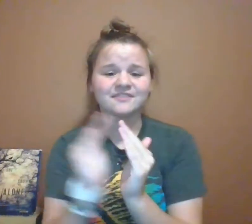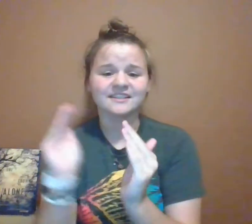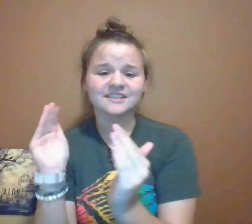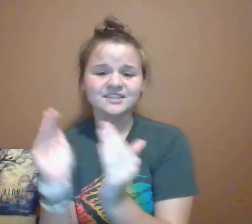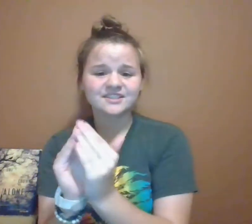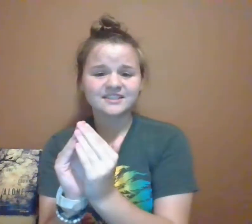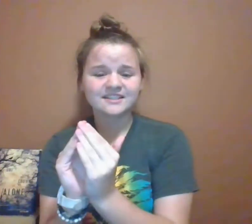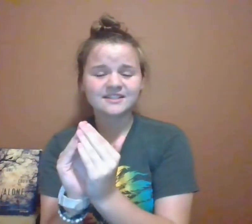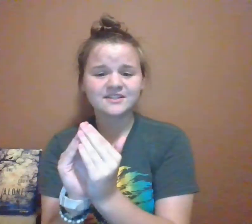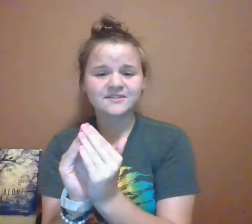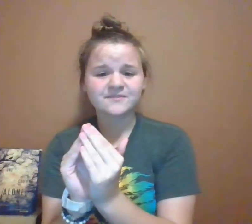village.